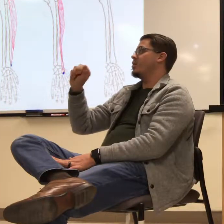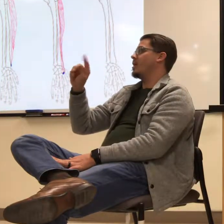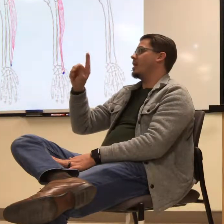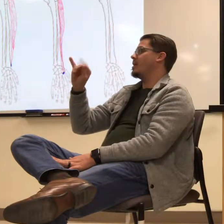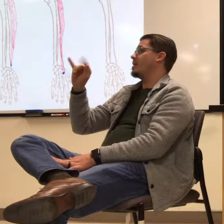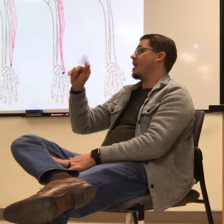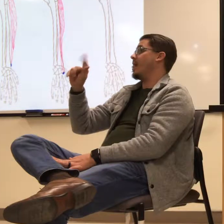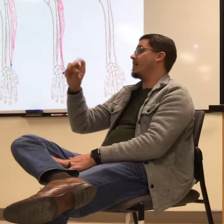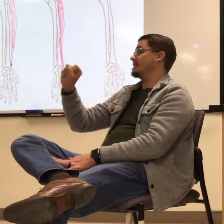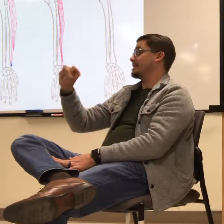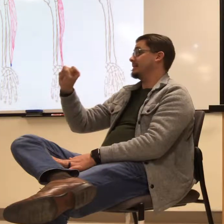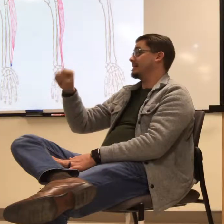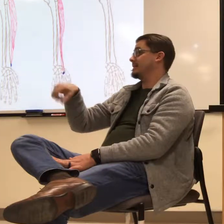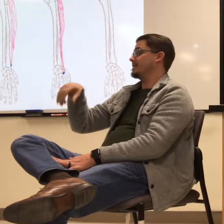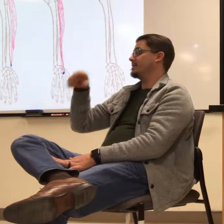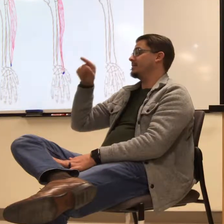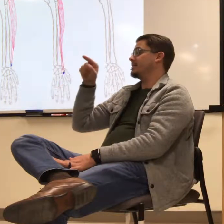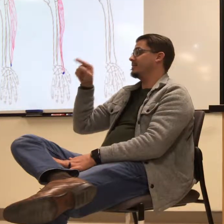radialis